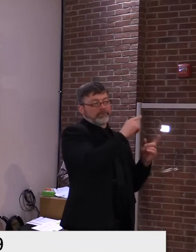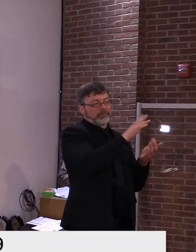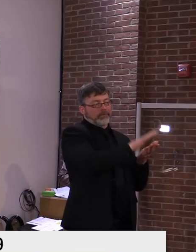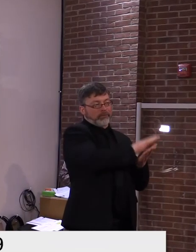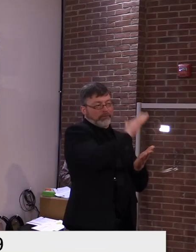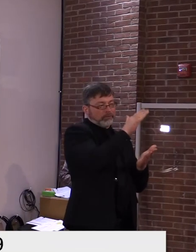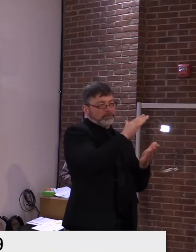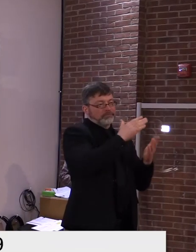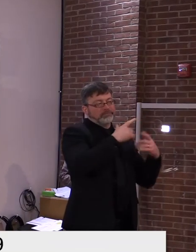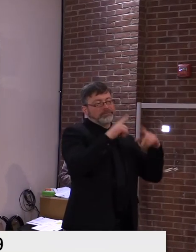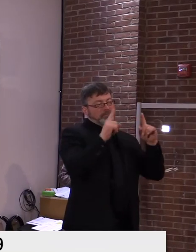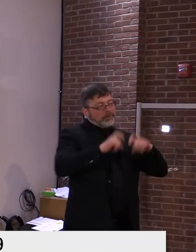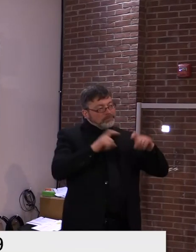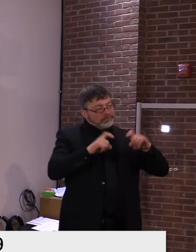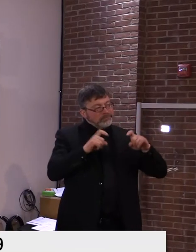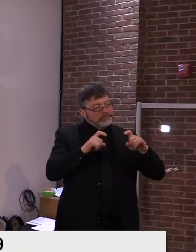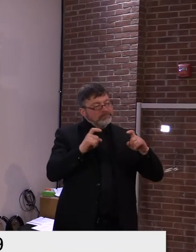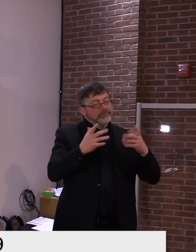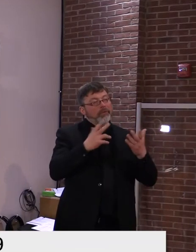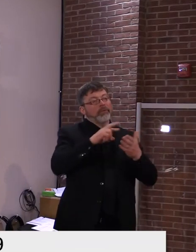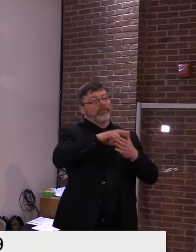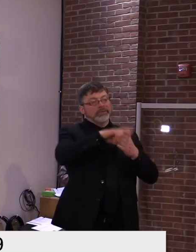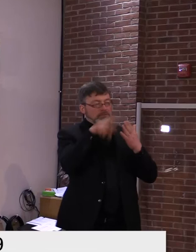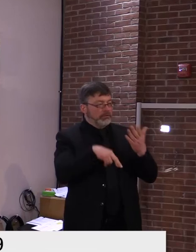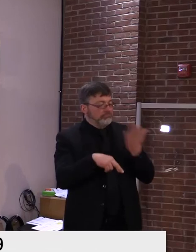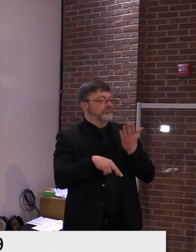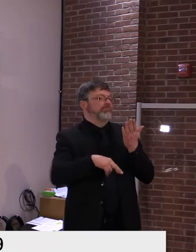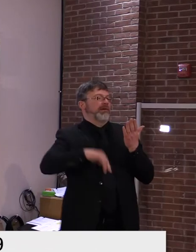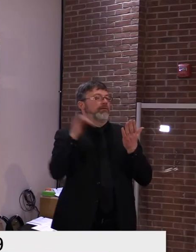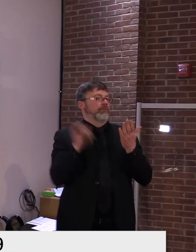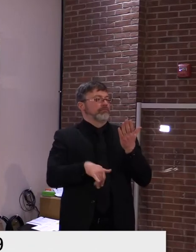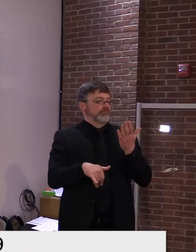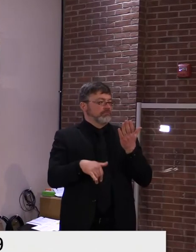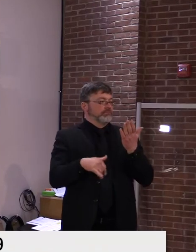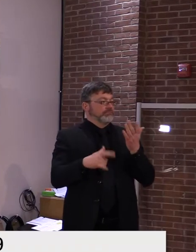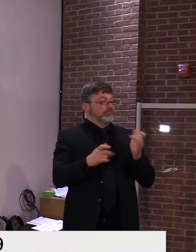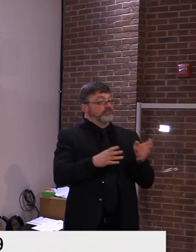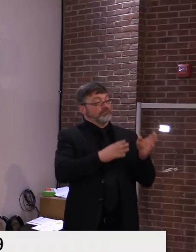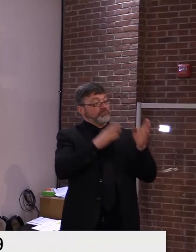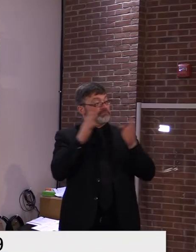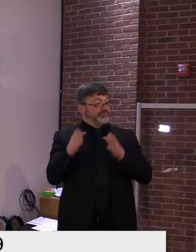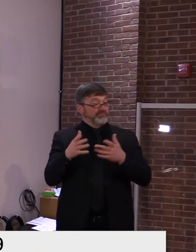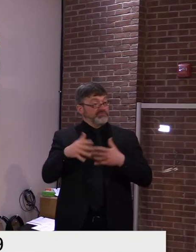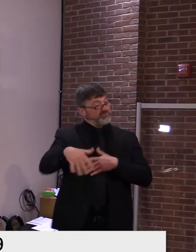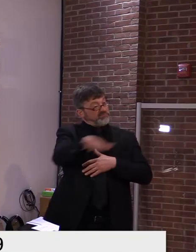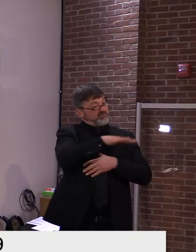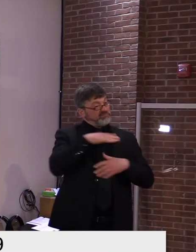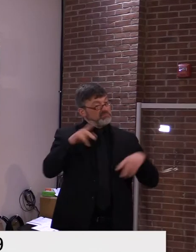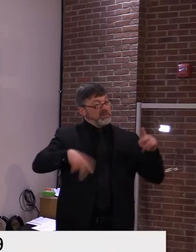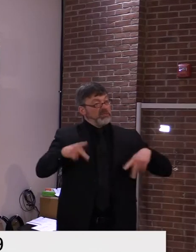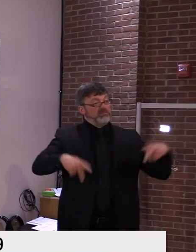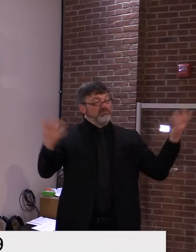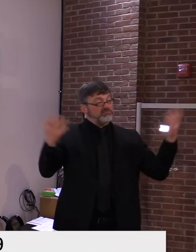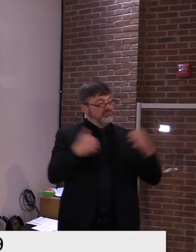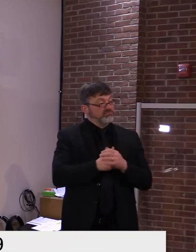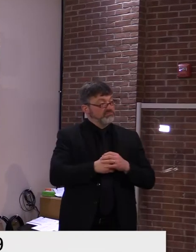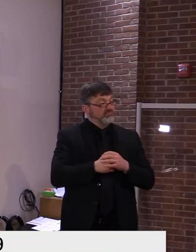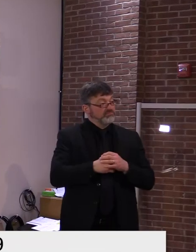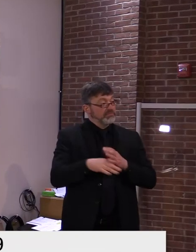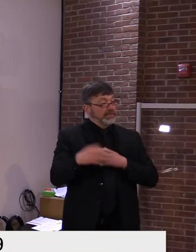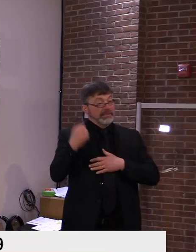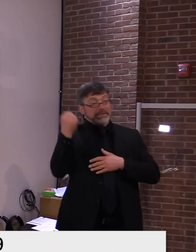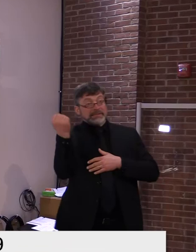back. Others, though, have to do with, I think, human nature, which is that probably on Saturdays and Sundays, people